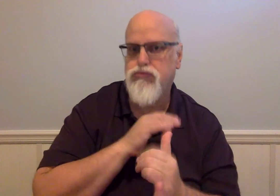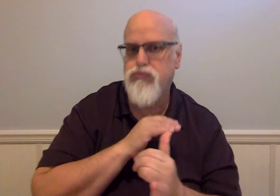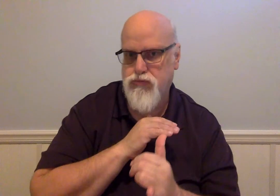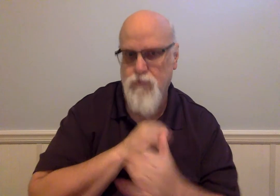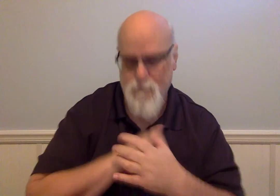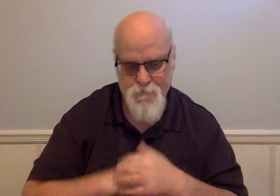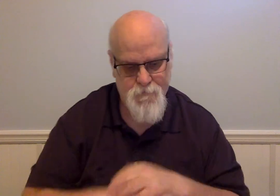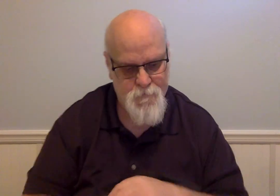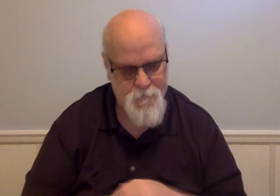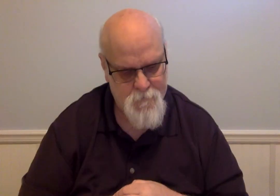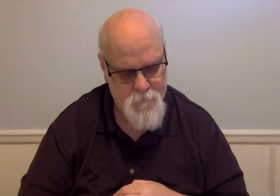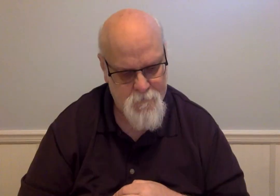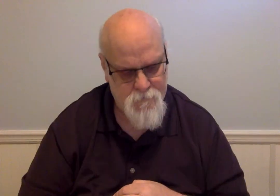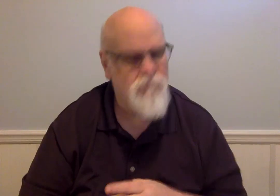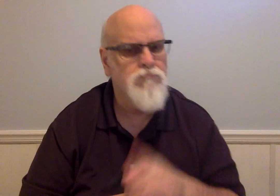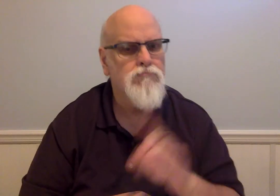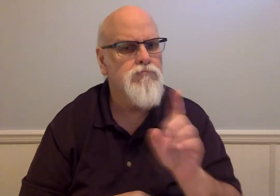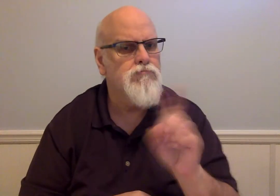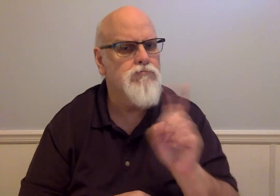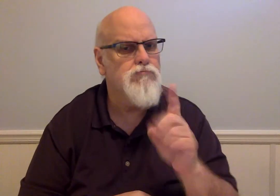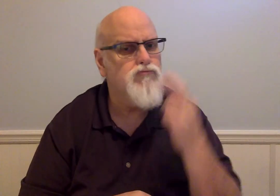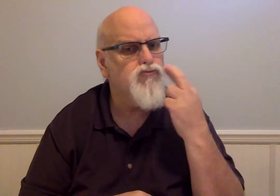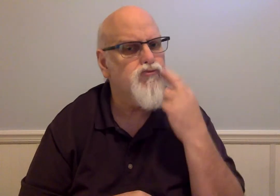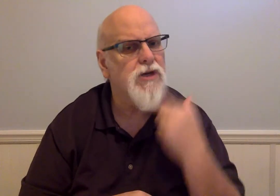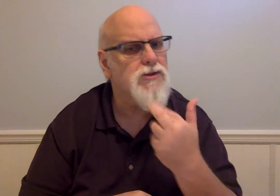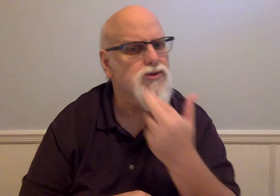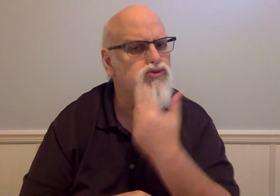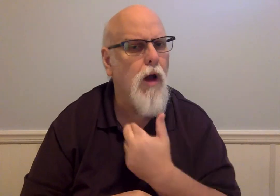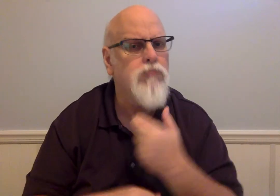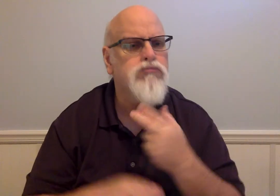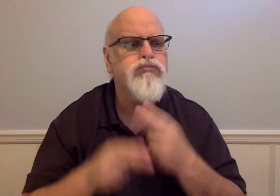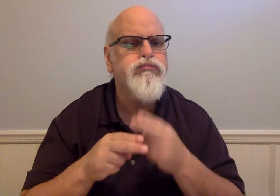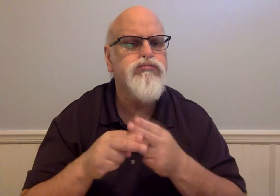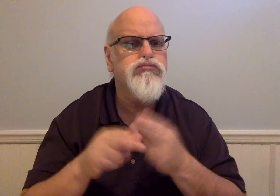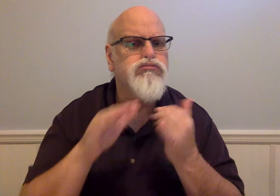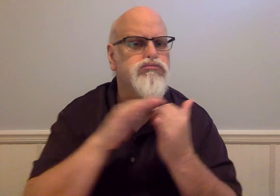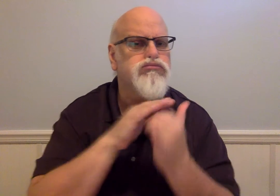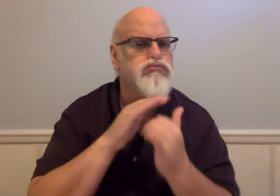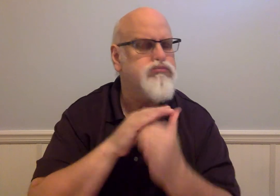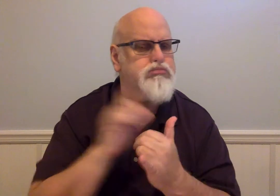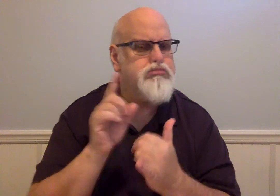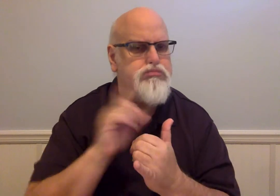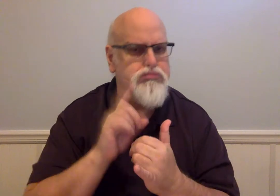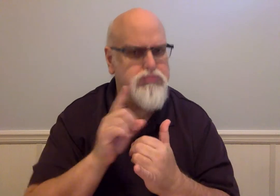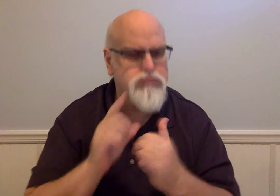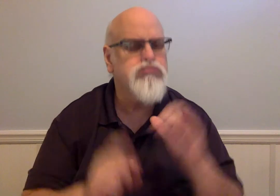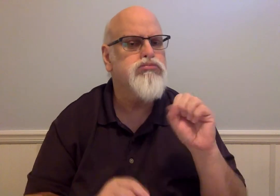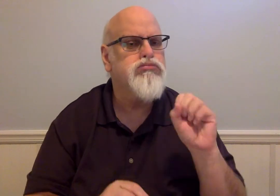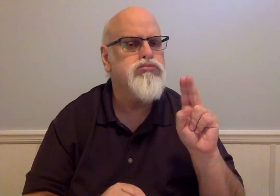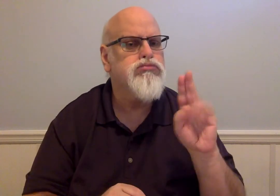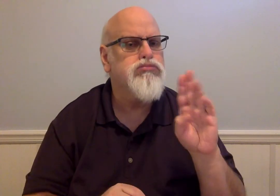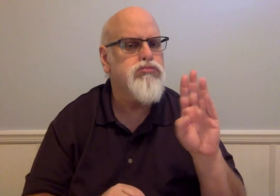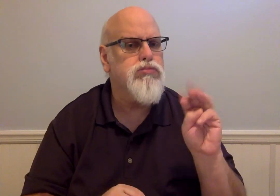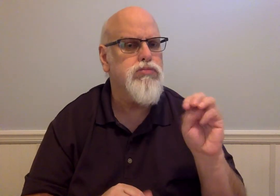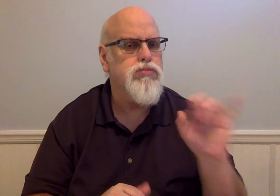any type of metro or train is that. The restaurant named Subway, that's different. You just